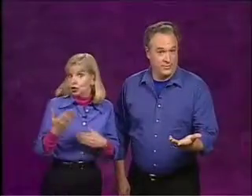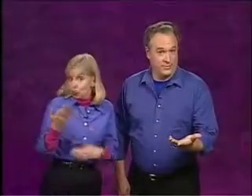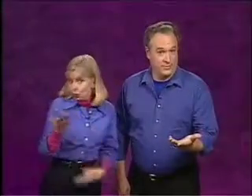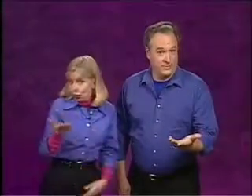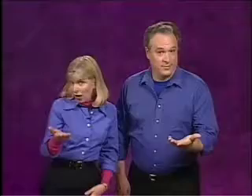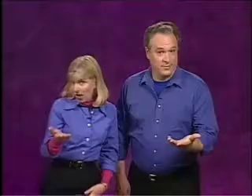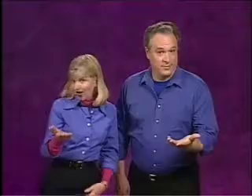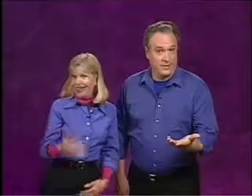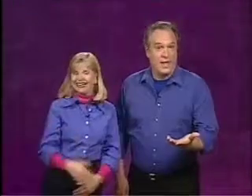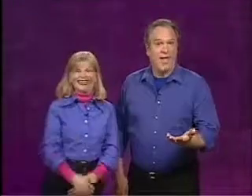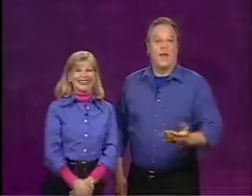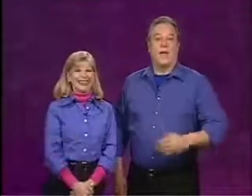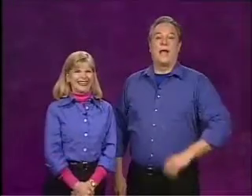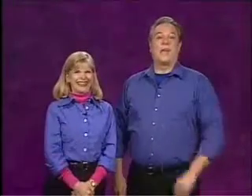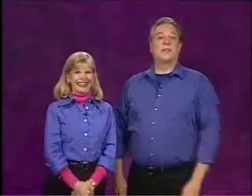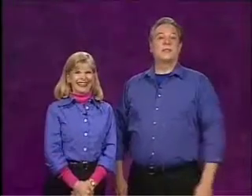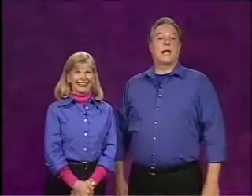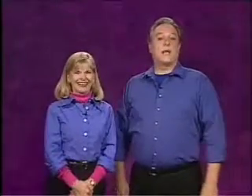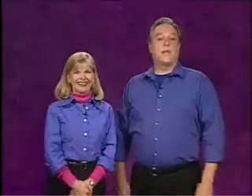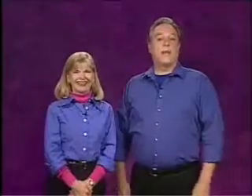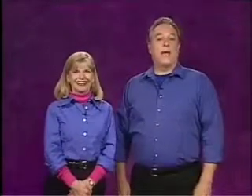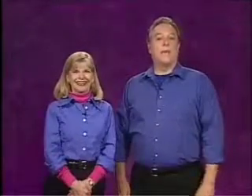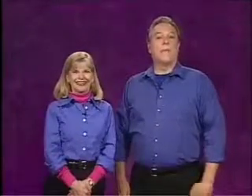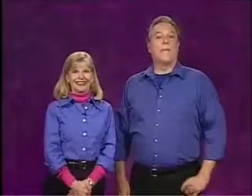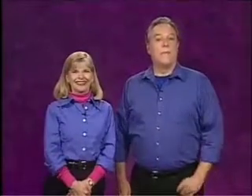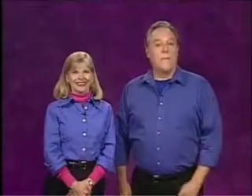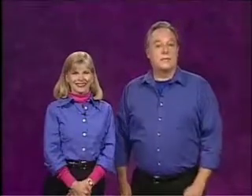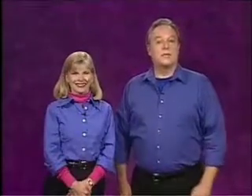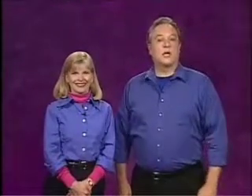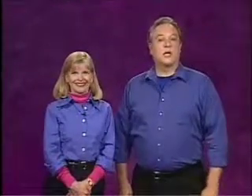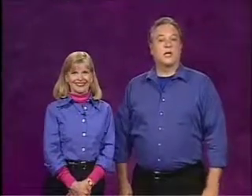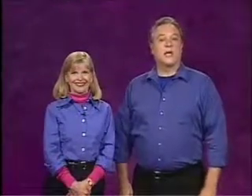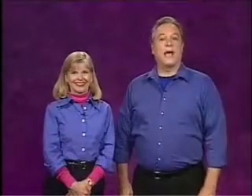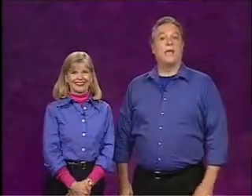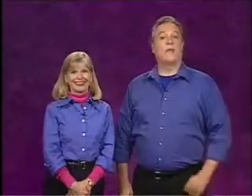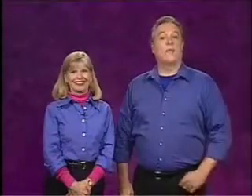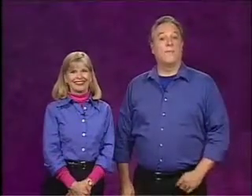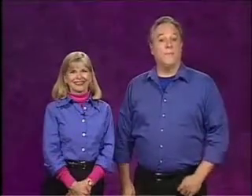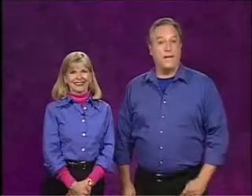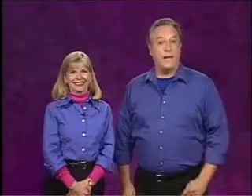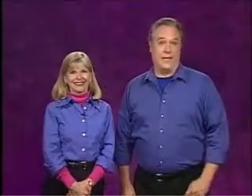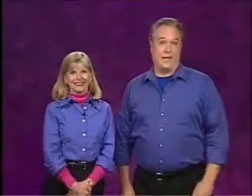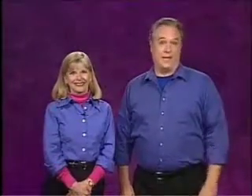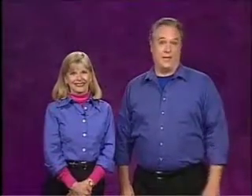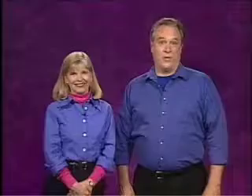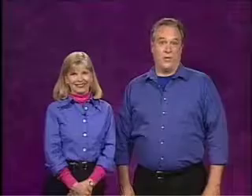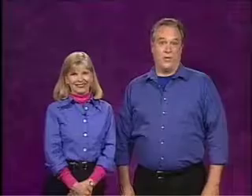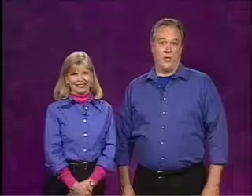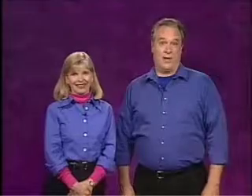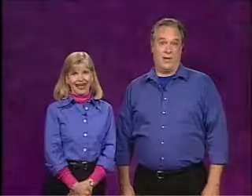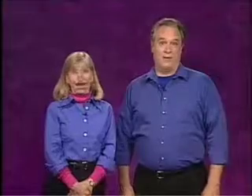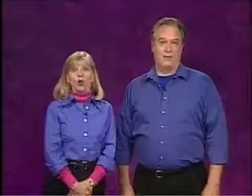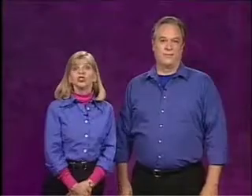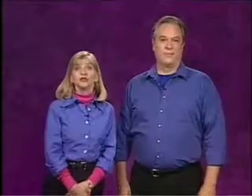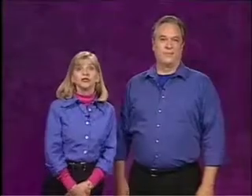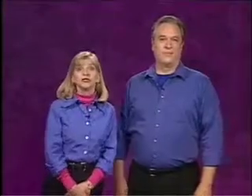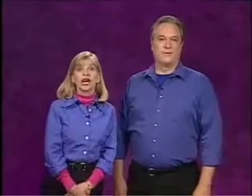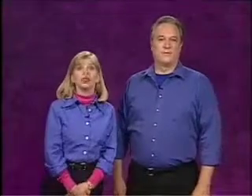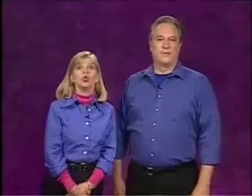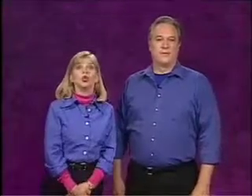don't already, that every sign you make must communicate the meaning that you have in mind. Which means that you